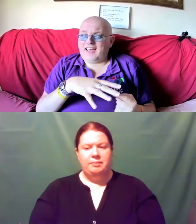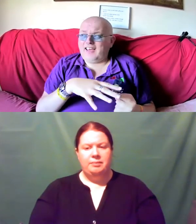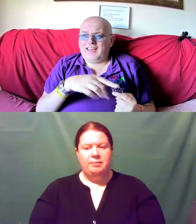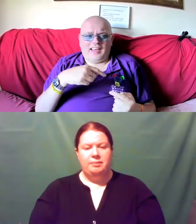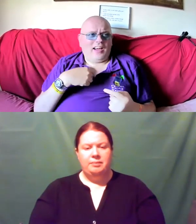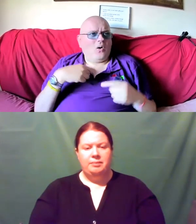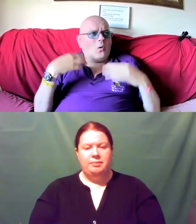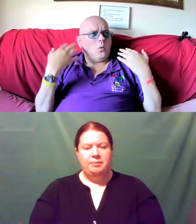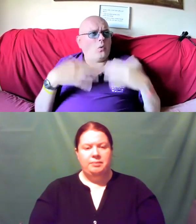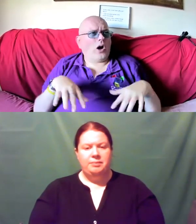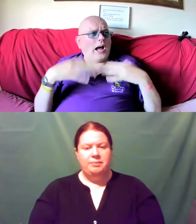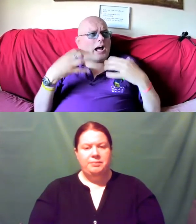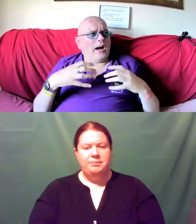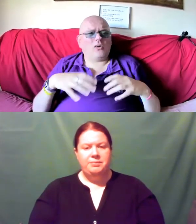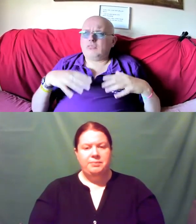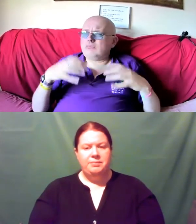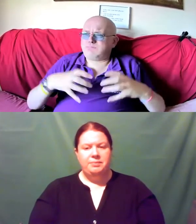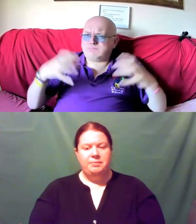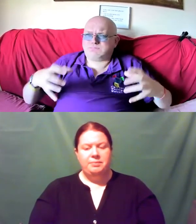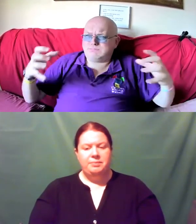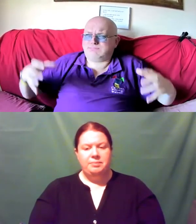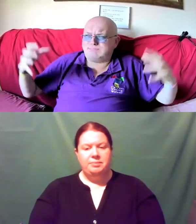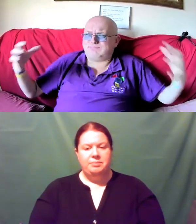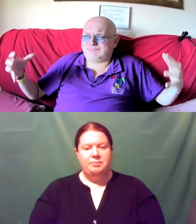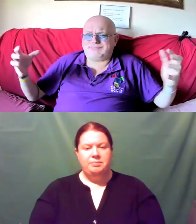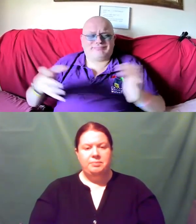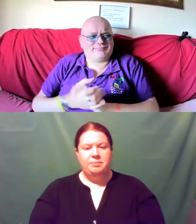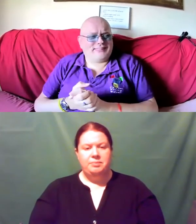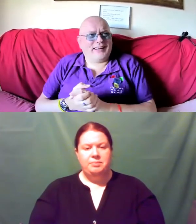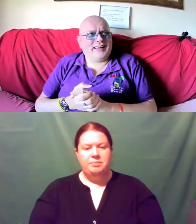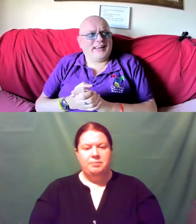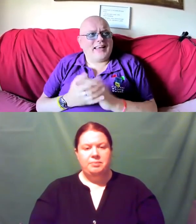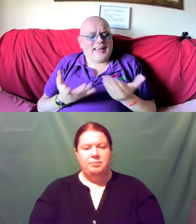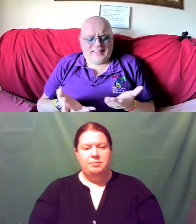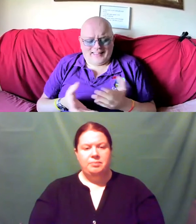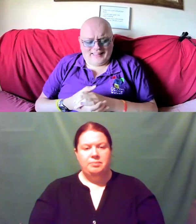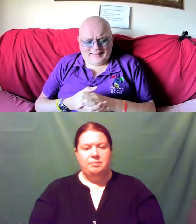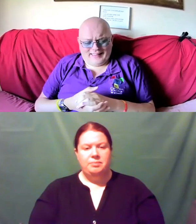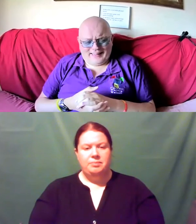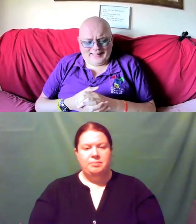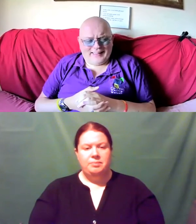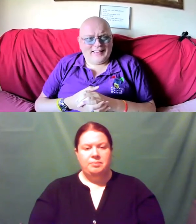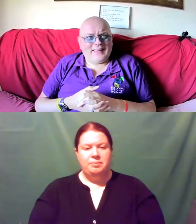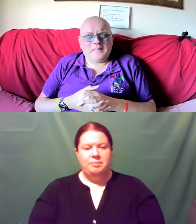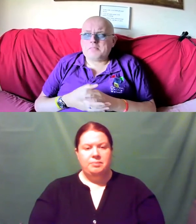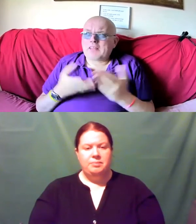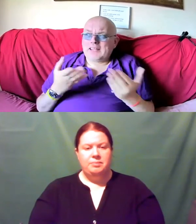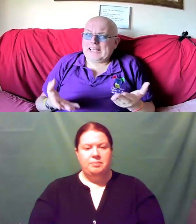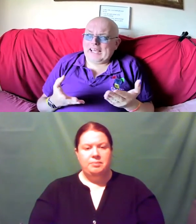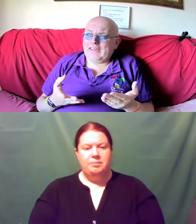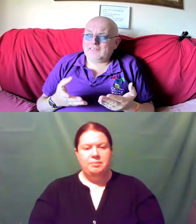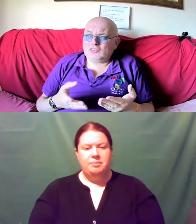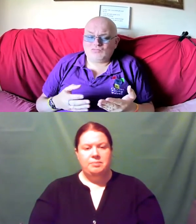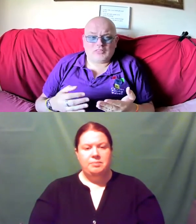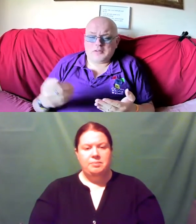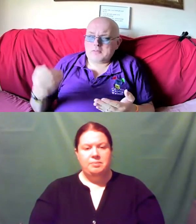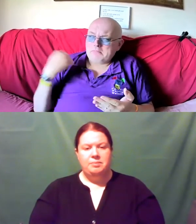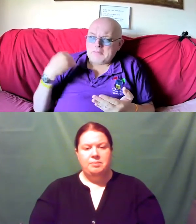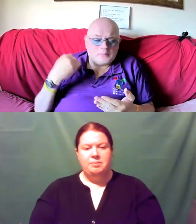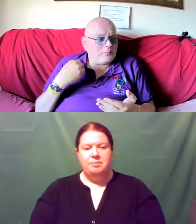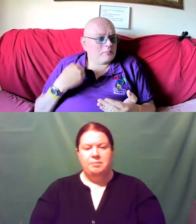mind about how it's evolved. And, you know, we seem to be having another peak in interest at the moment, where we've, you know, we had six